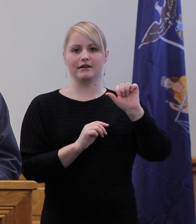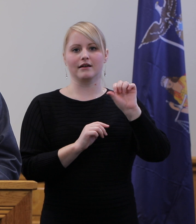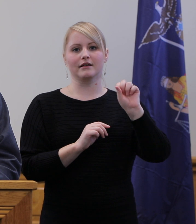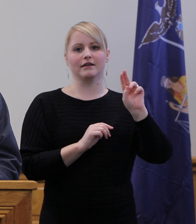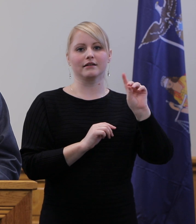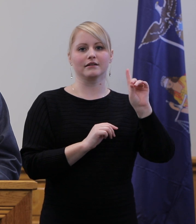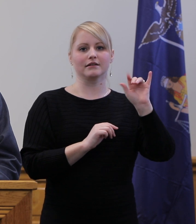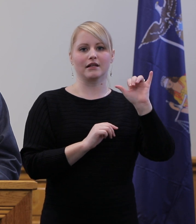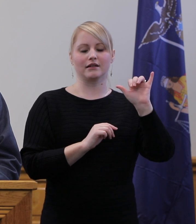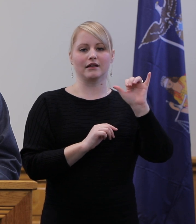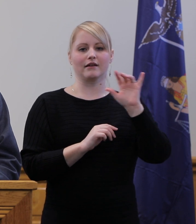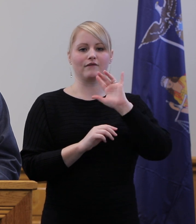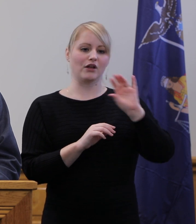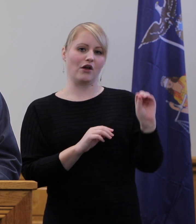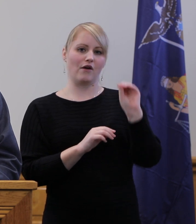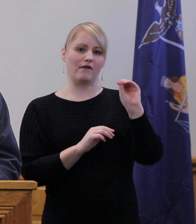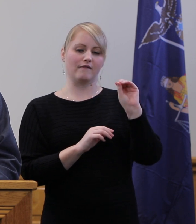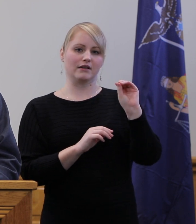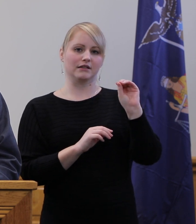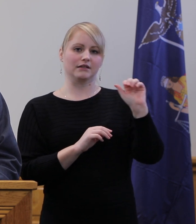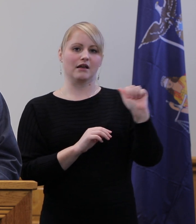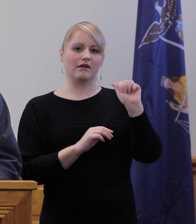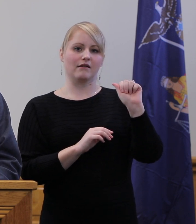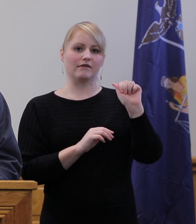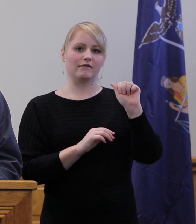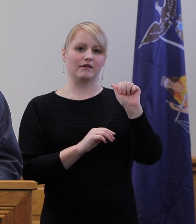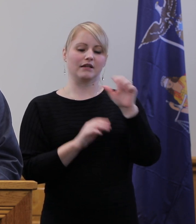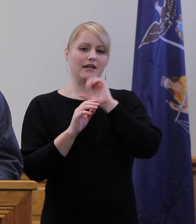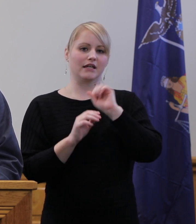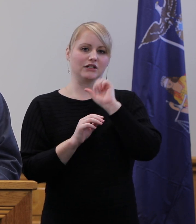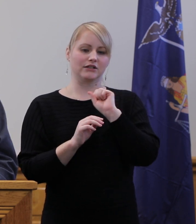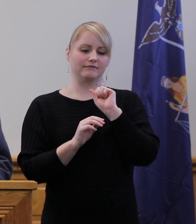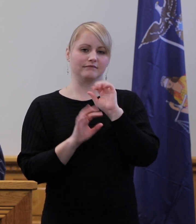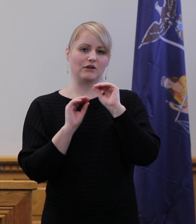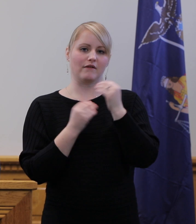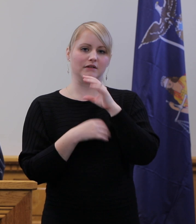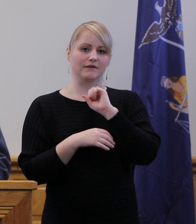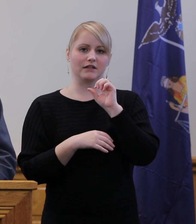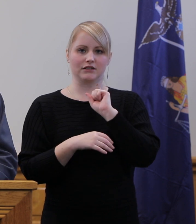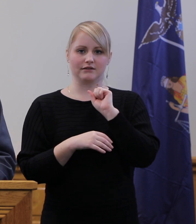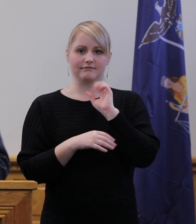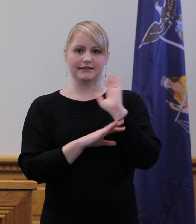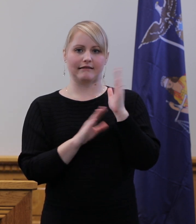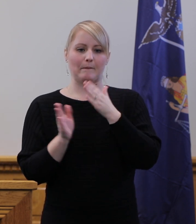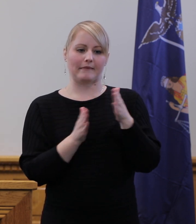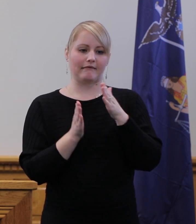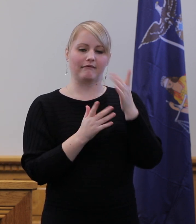County Office for the Aging to tell us about a program to help isolated seniors this year during the pandemic. Sara?